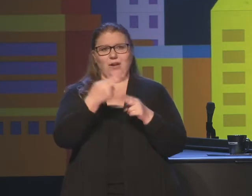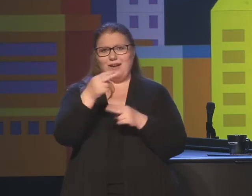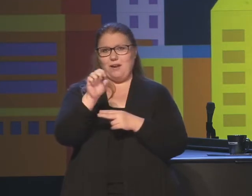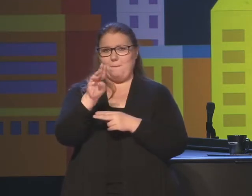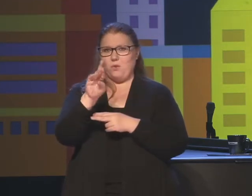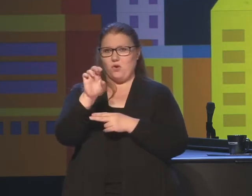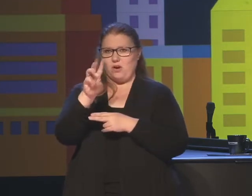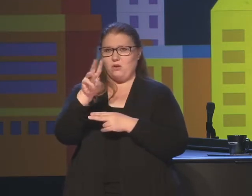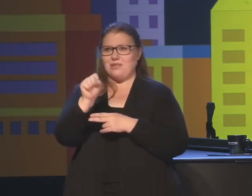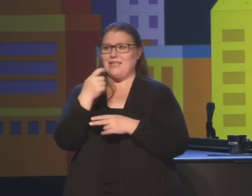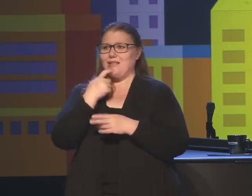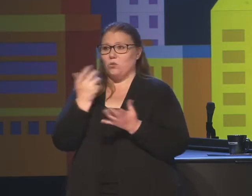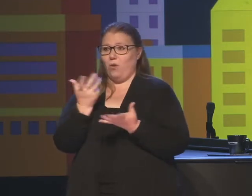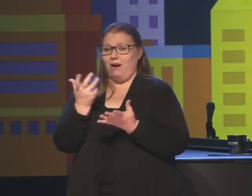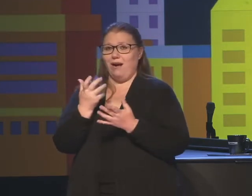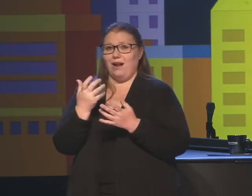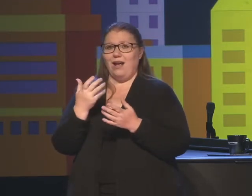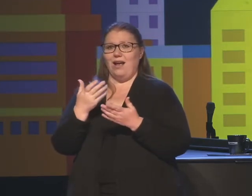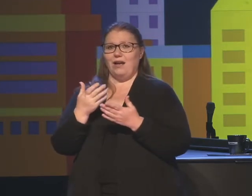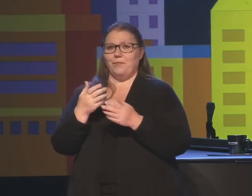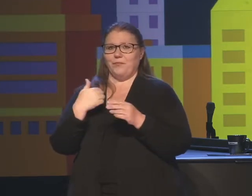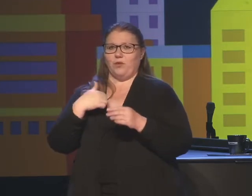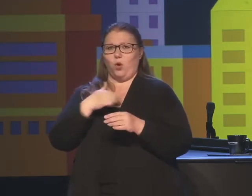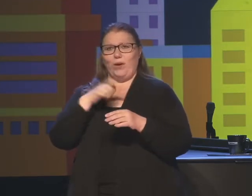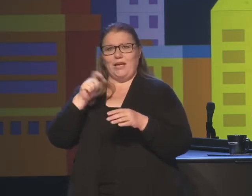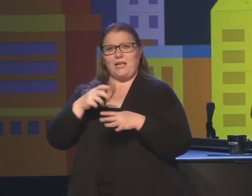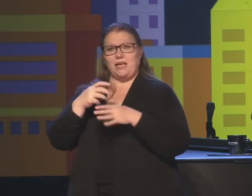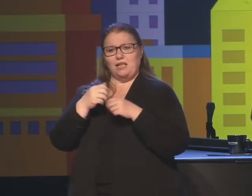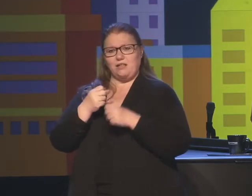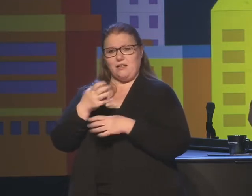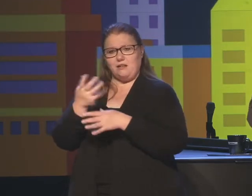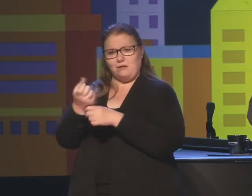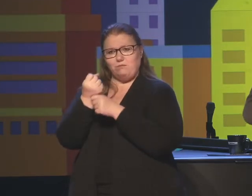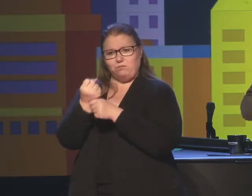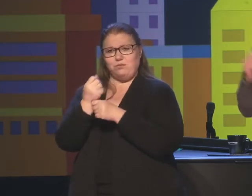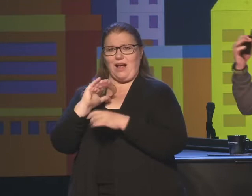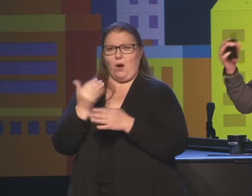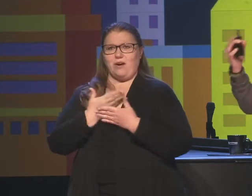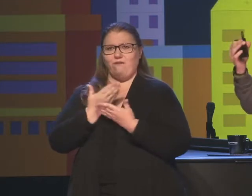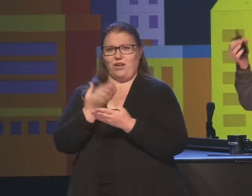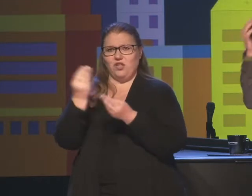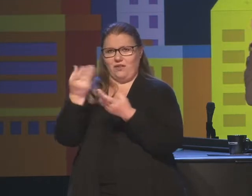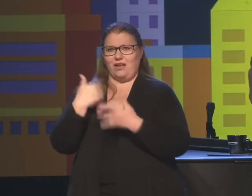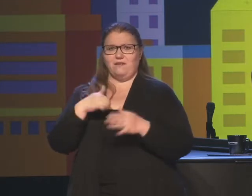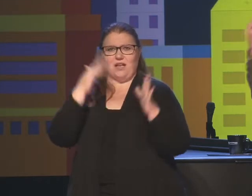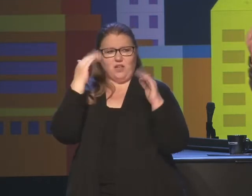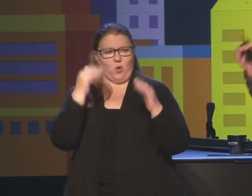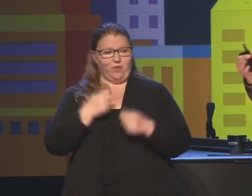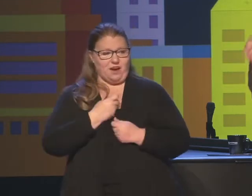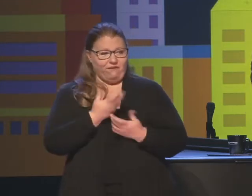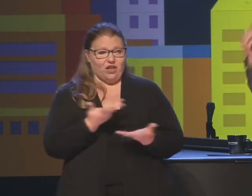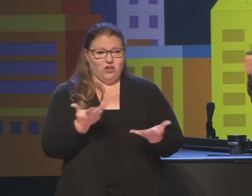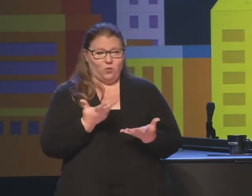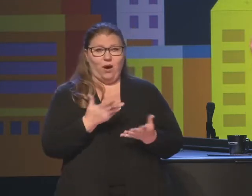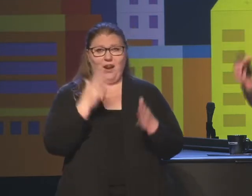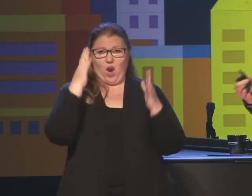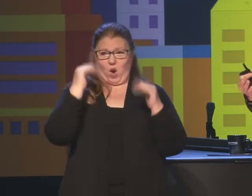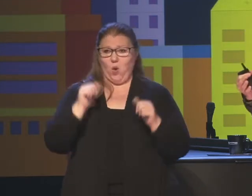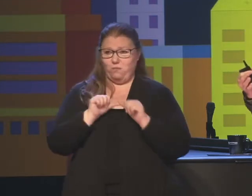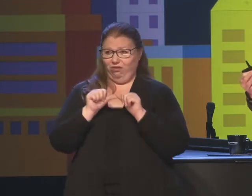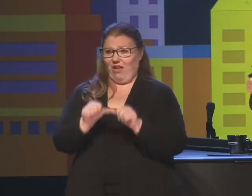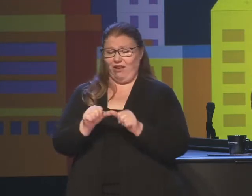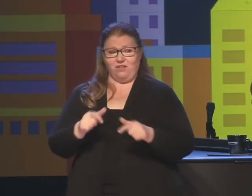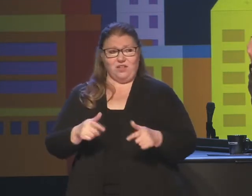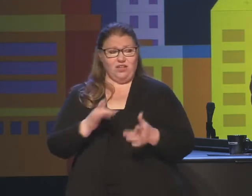says this: let us hold unwaveringly to our confession that gives us hope. And I think that confession is that hope lives, that Jesus